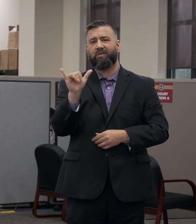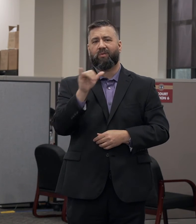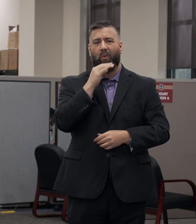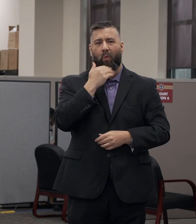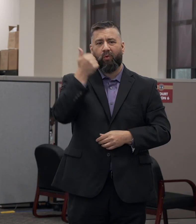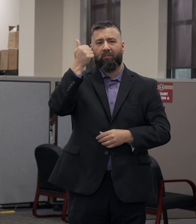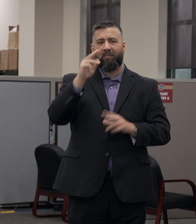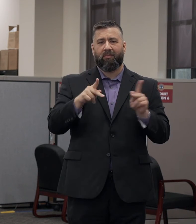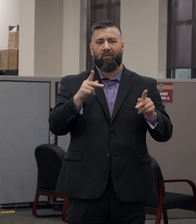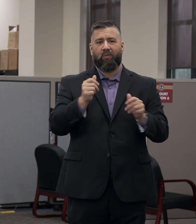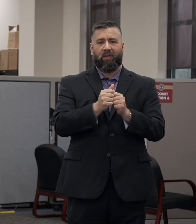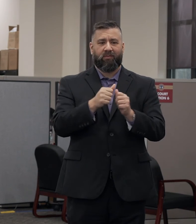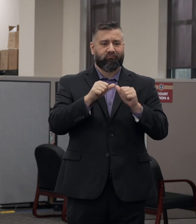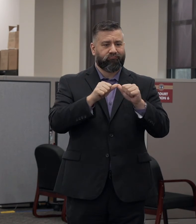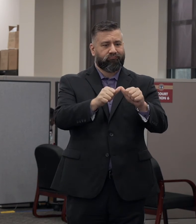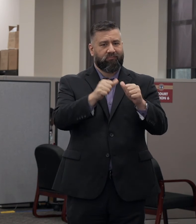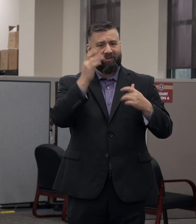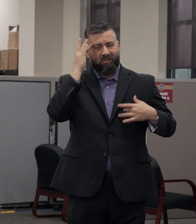been vaccinated.